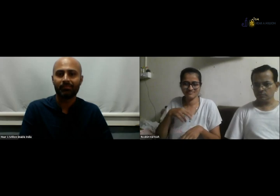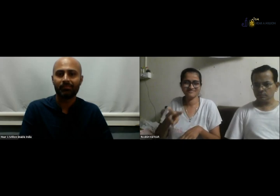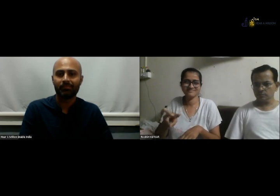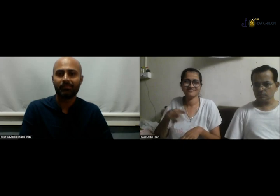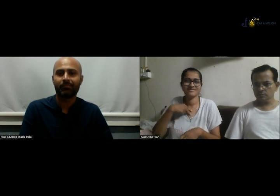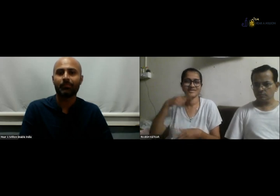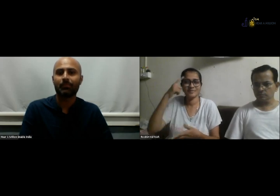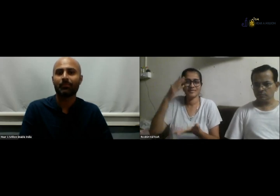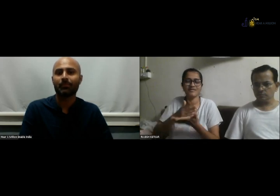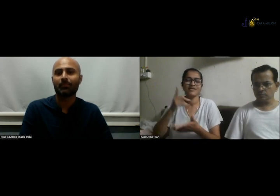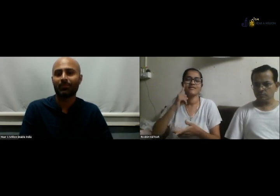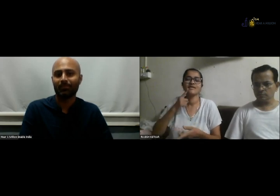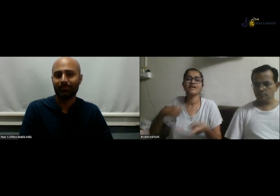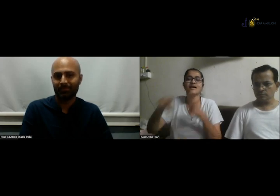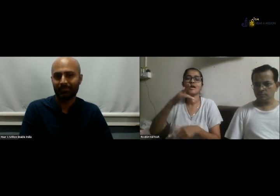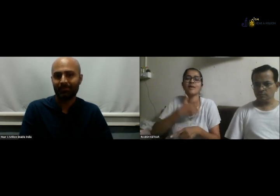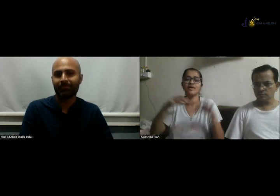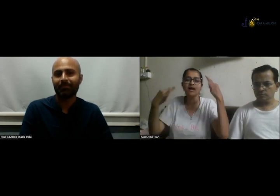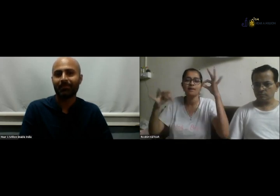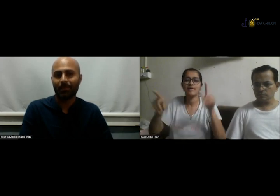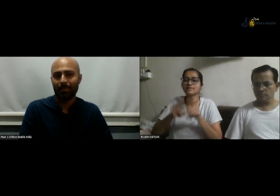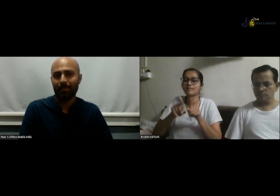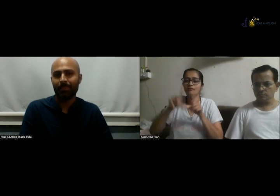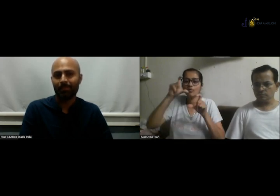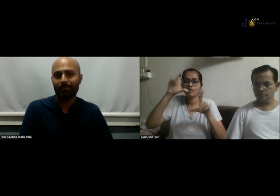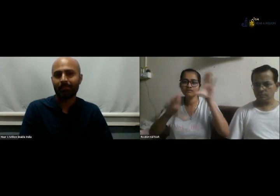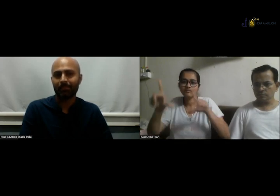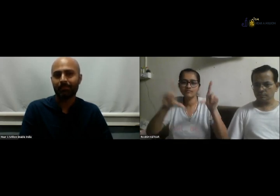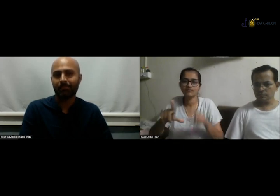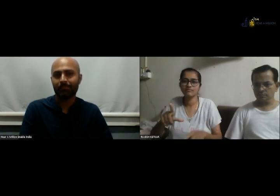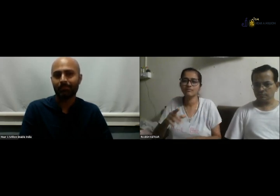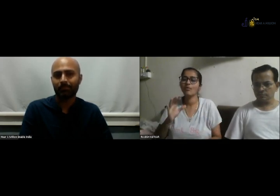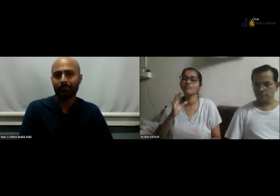now when we got to know that she's no more, there are